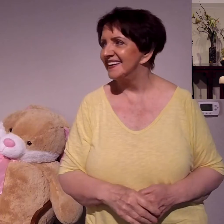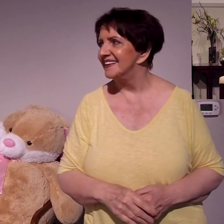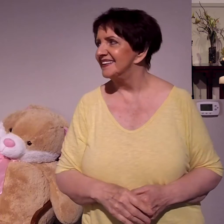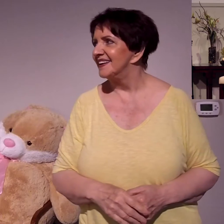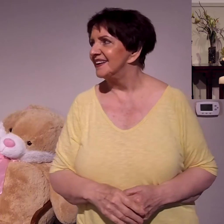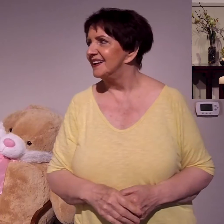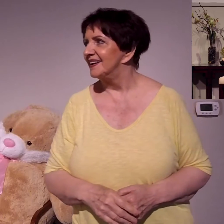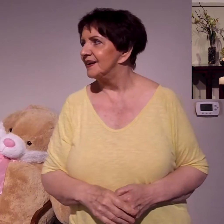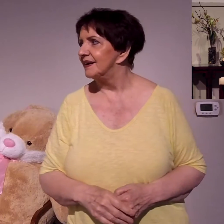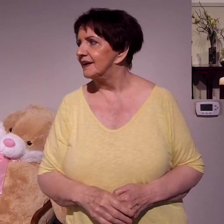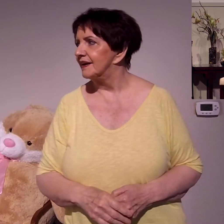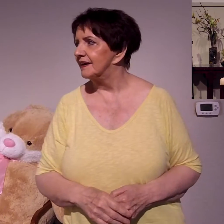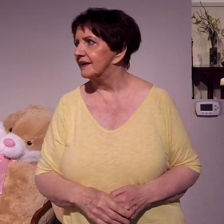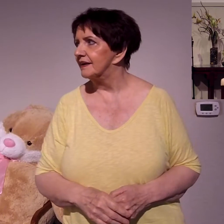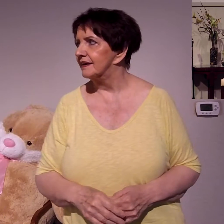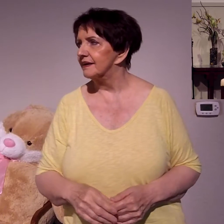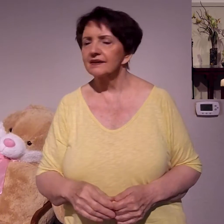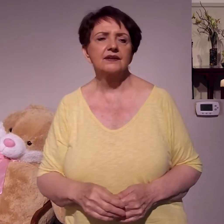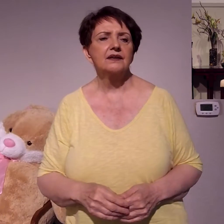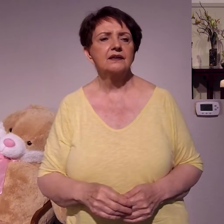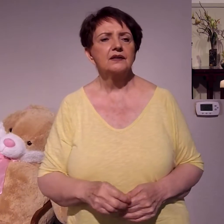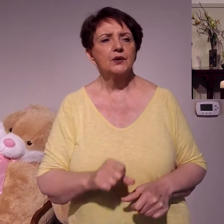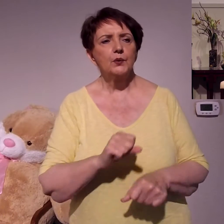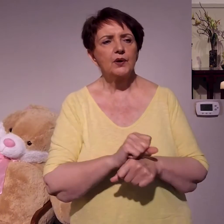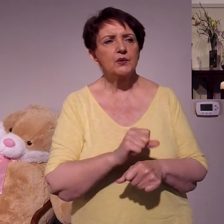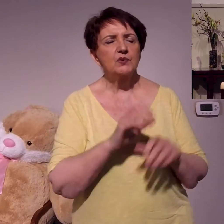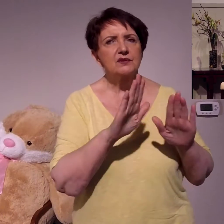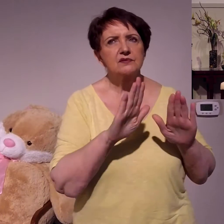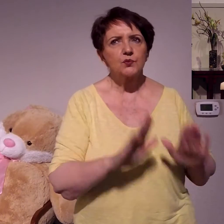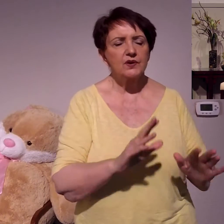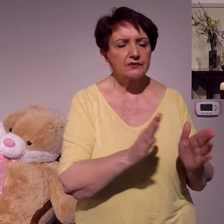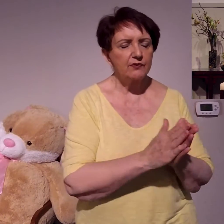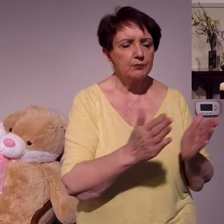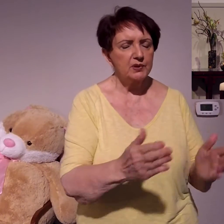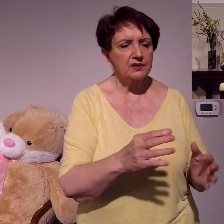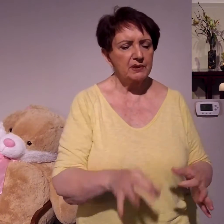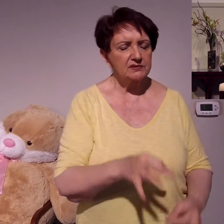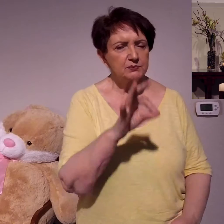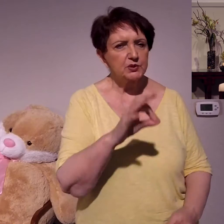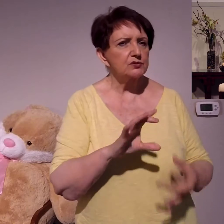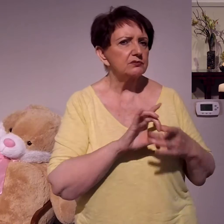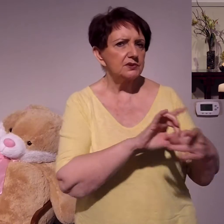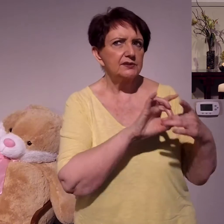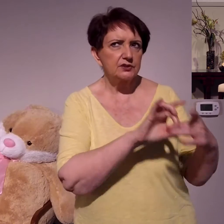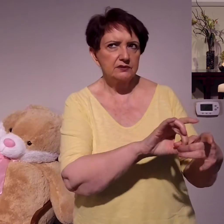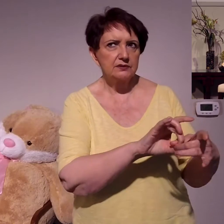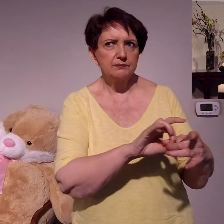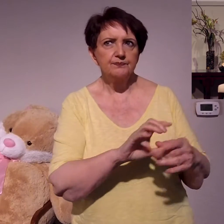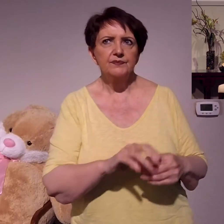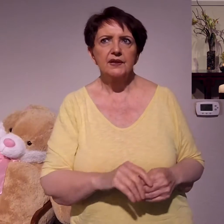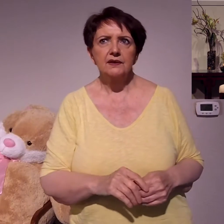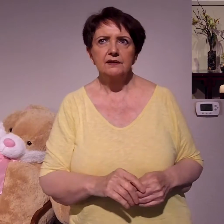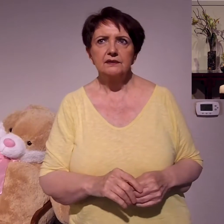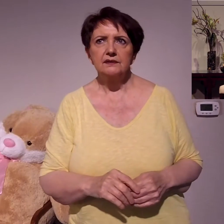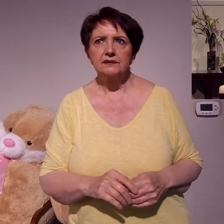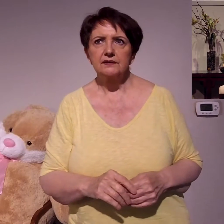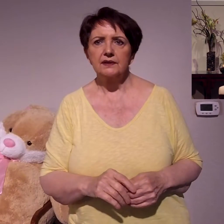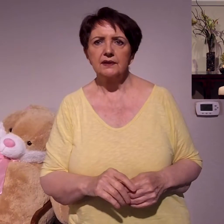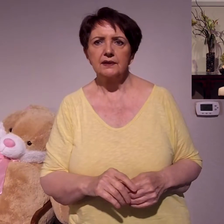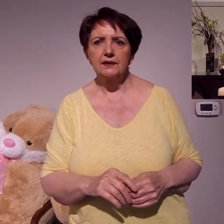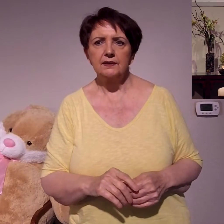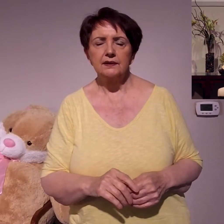And so, so we're working with this fabulous book about spiritual relationships, and of course